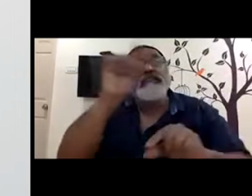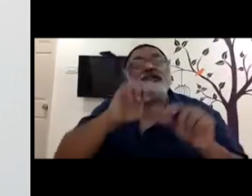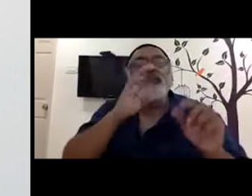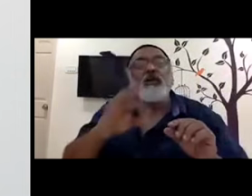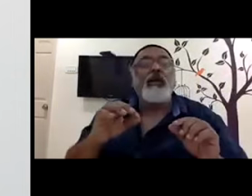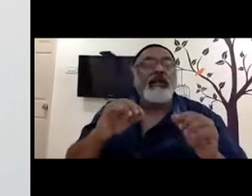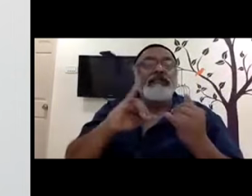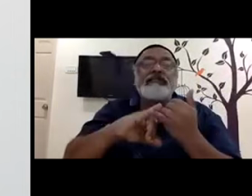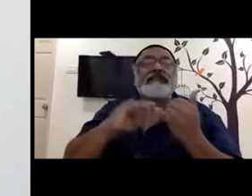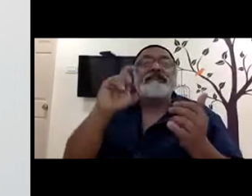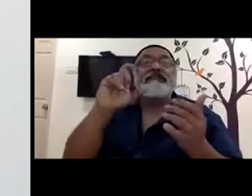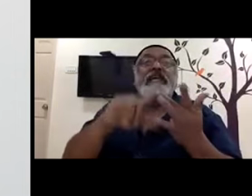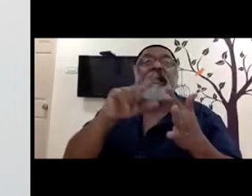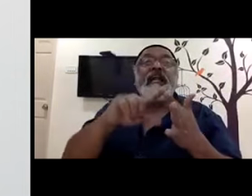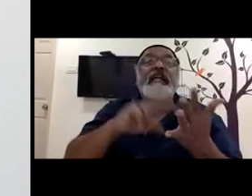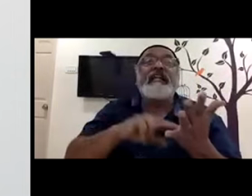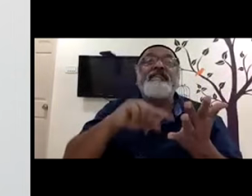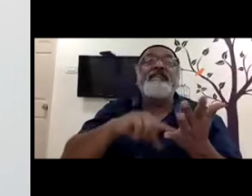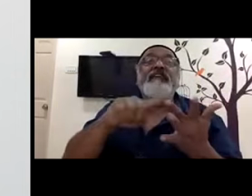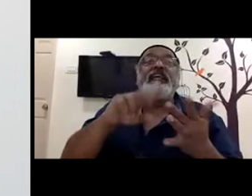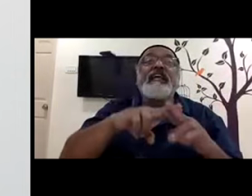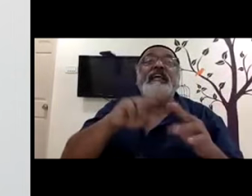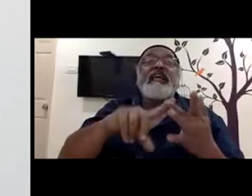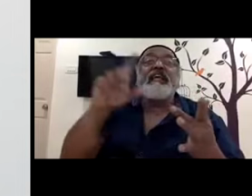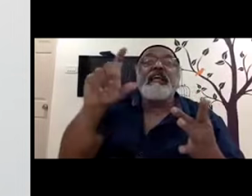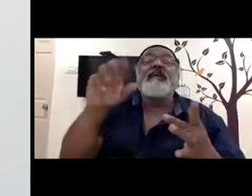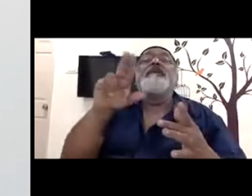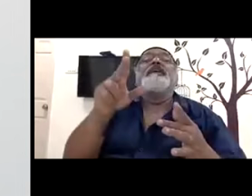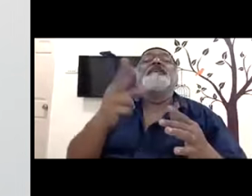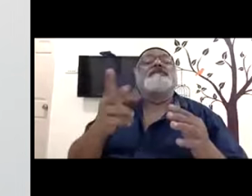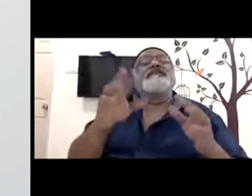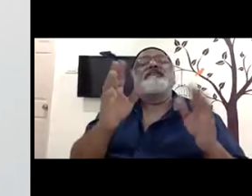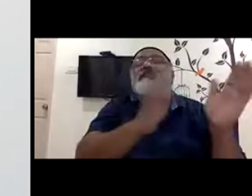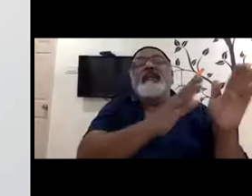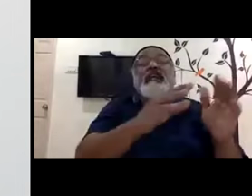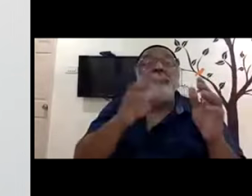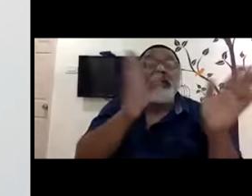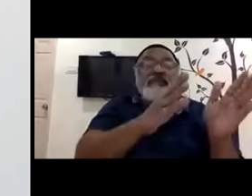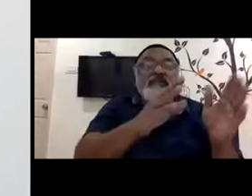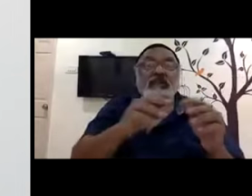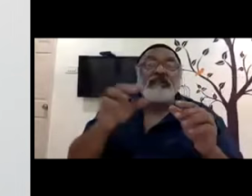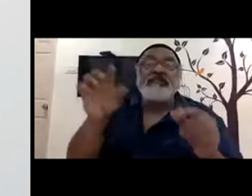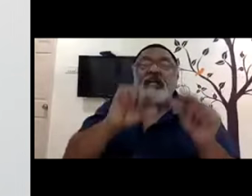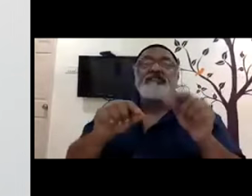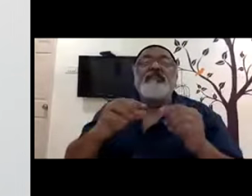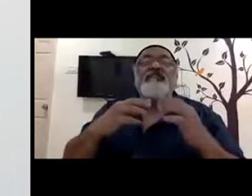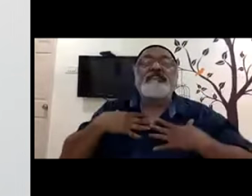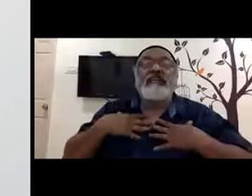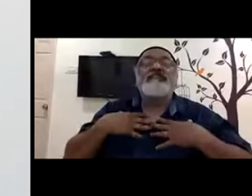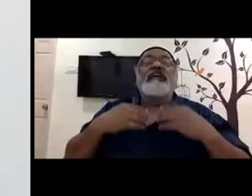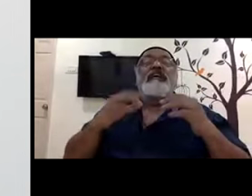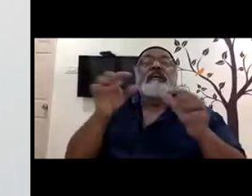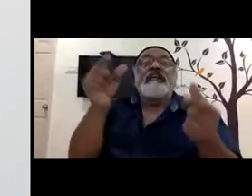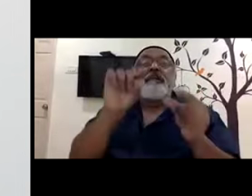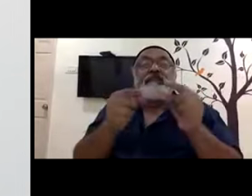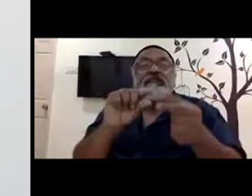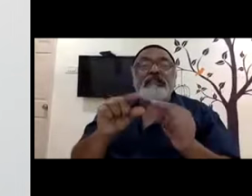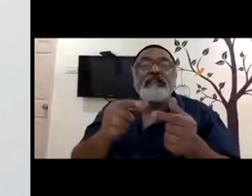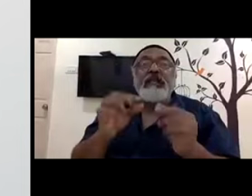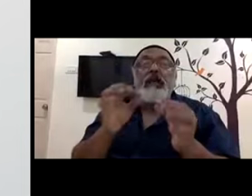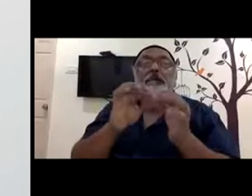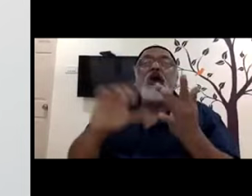of science, as in physics, chemistry, bio, or all of that. Scientific here refers to the